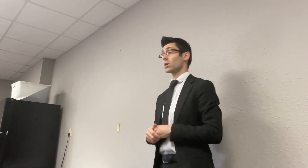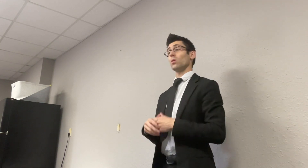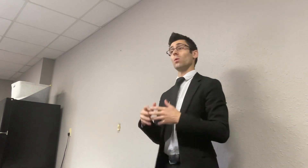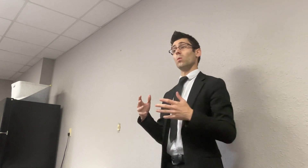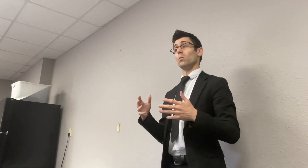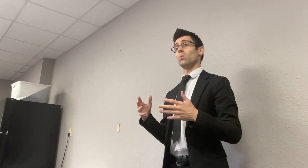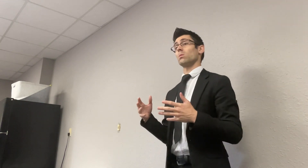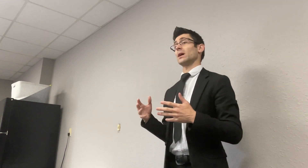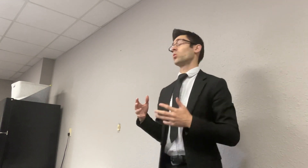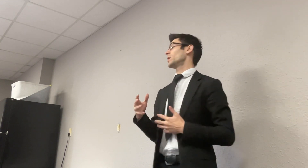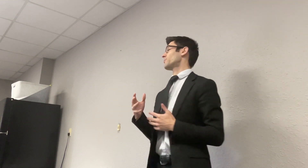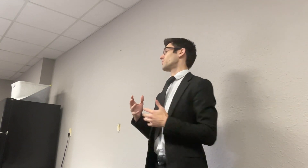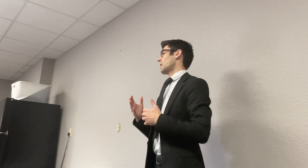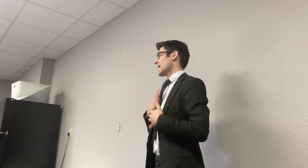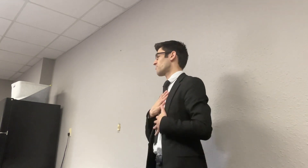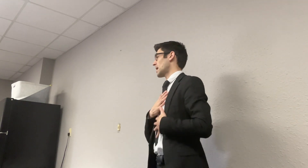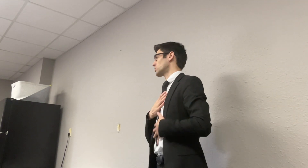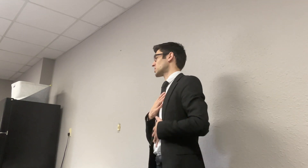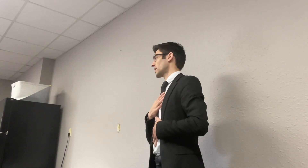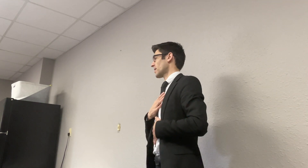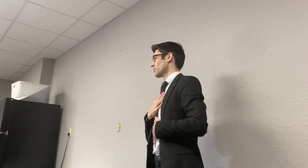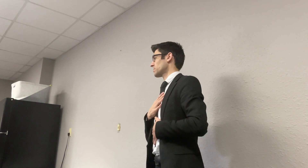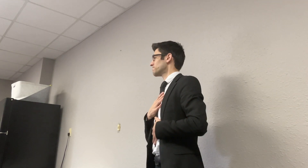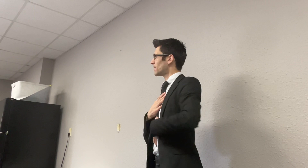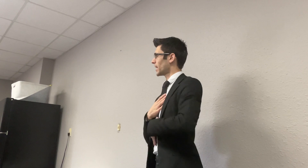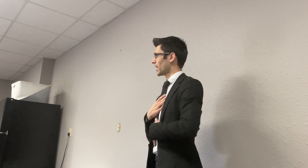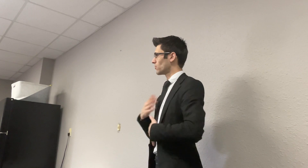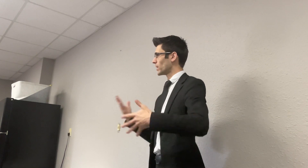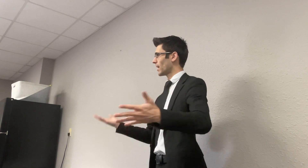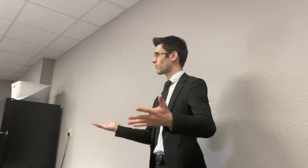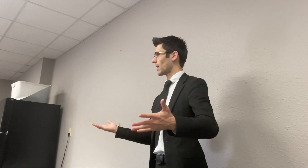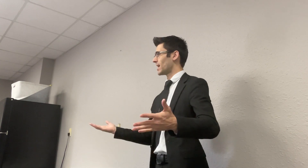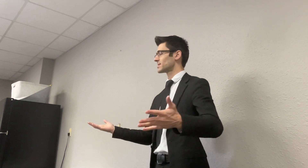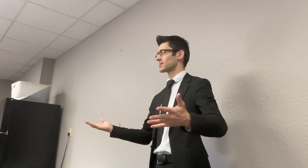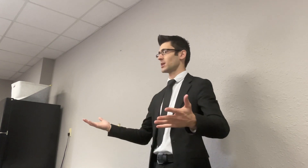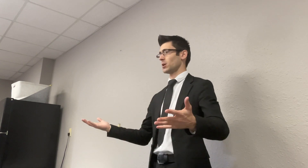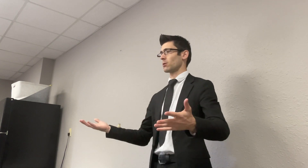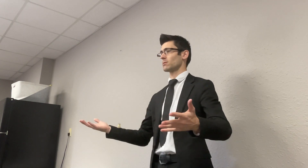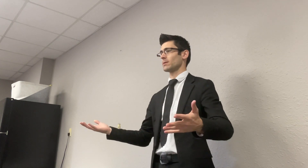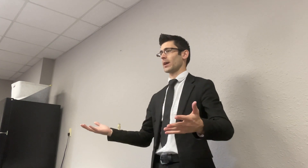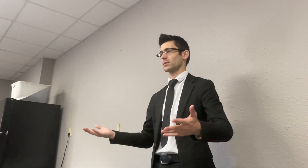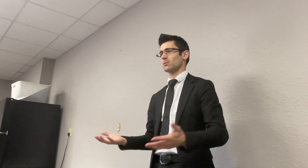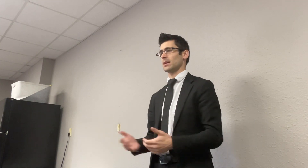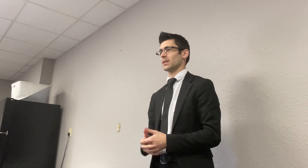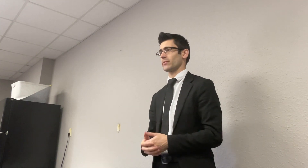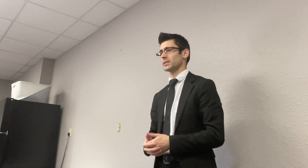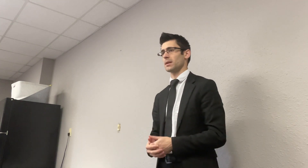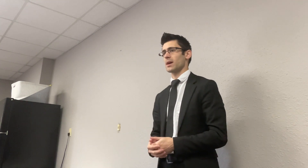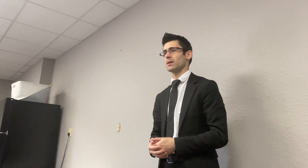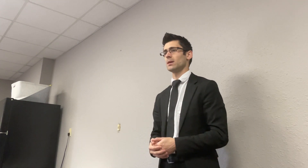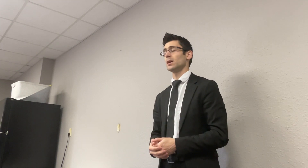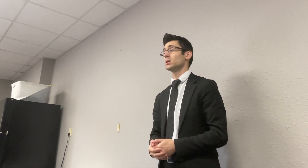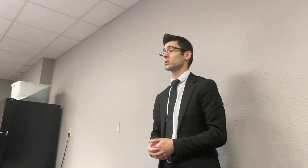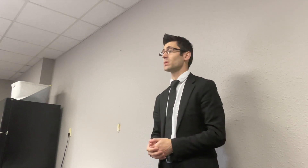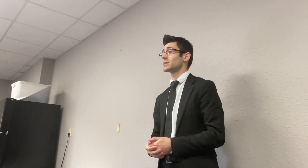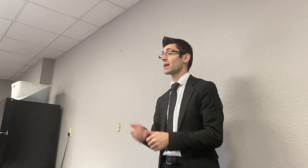So, like, what if I have Bible study every Monday? We have class here, ASL class every Sunday. So instead of